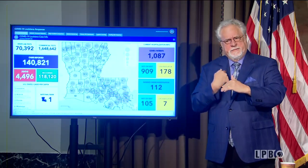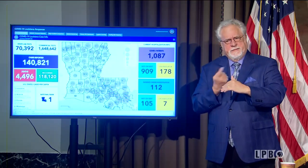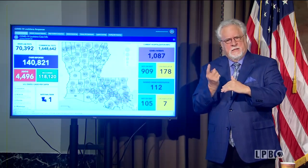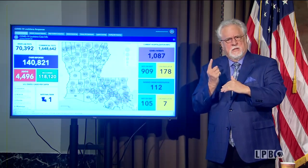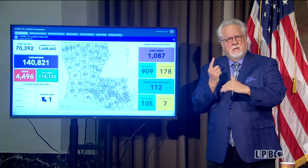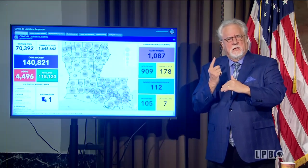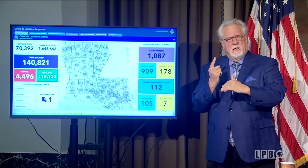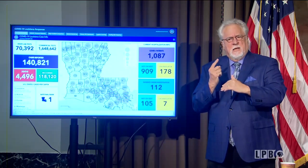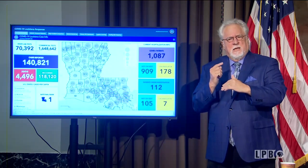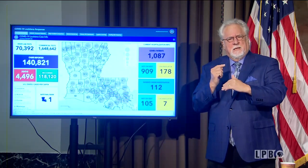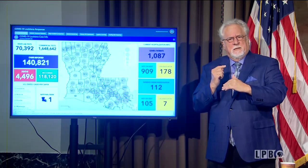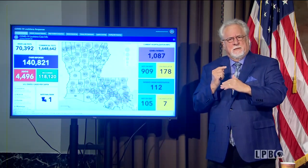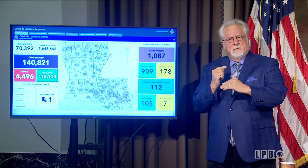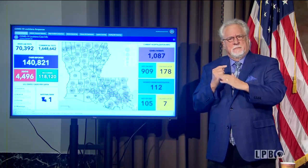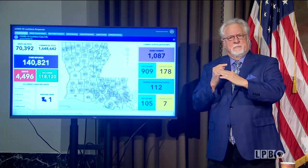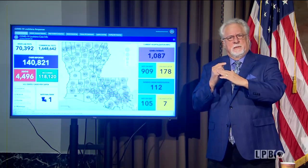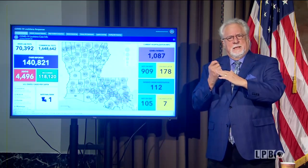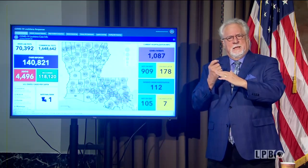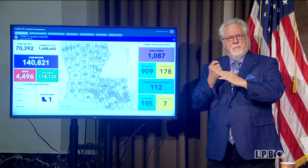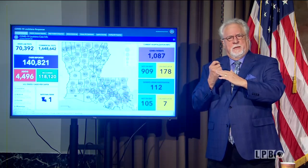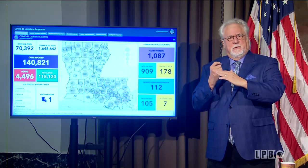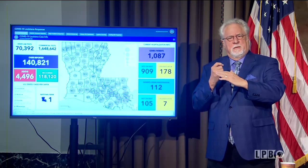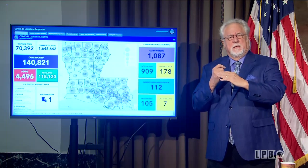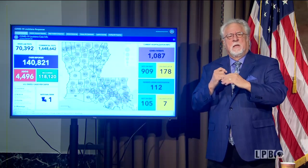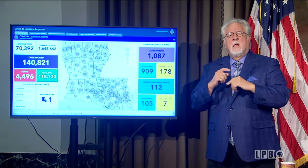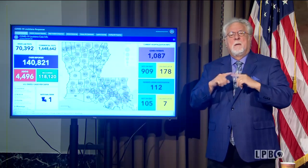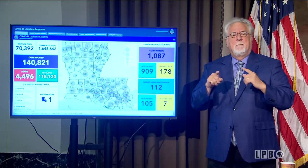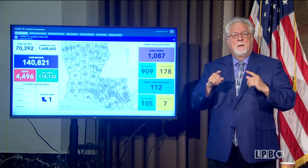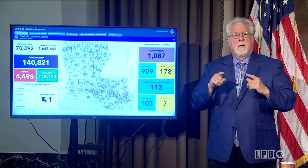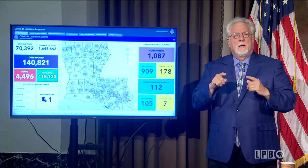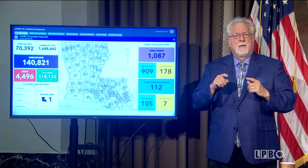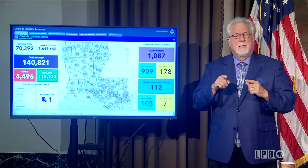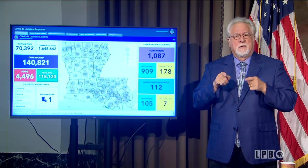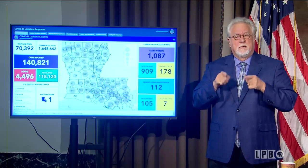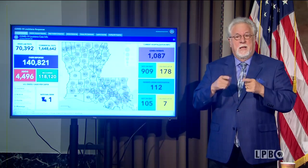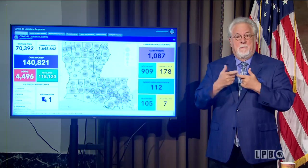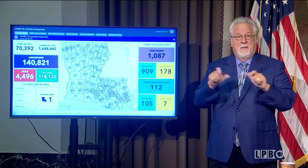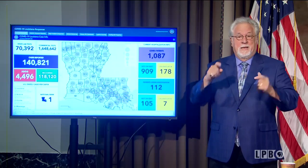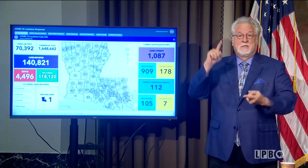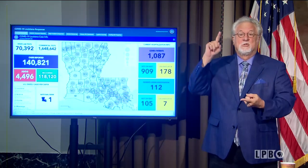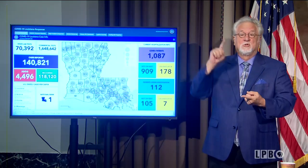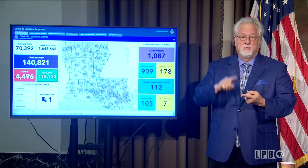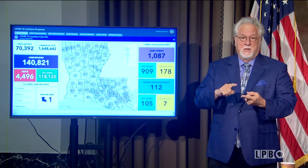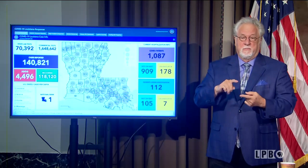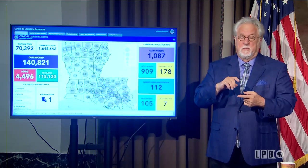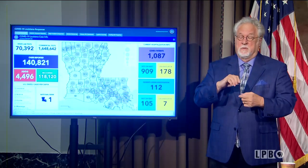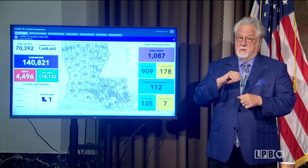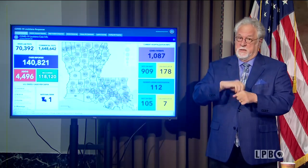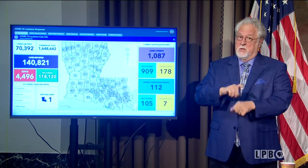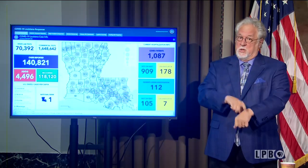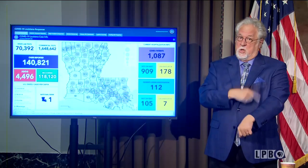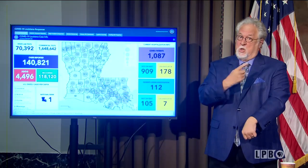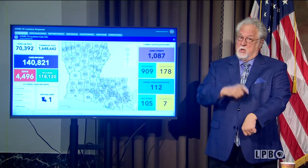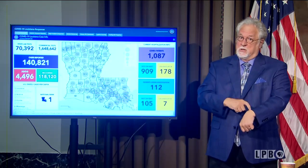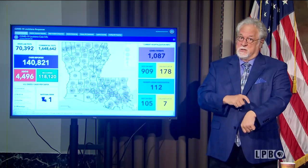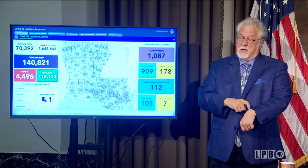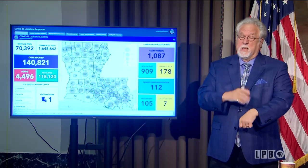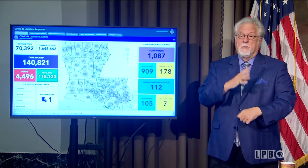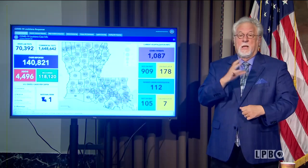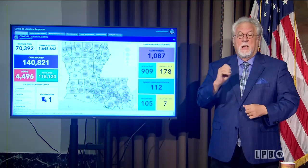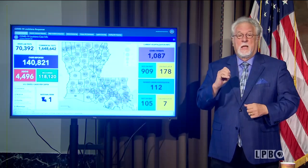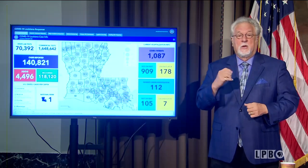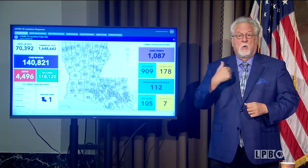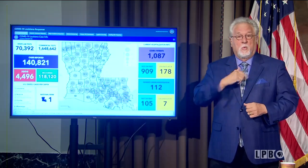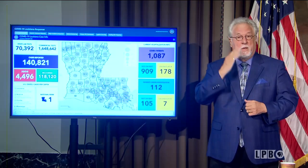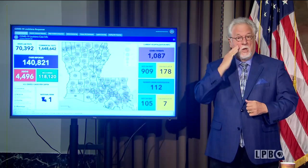we actually inched up a little bit. But this is the biggest drop we've seen in quite some time. And what we